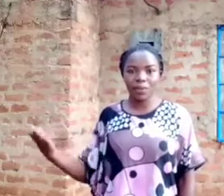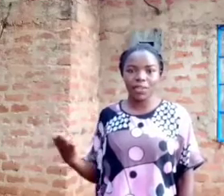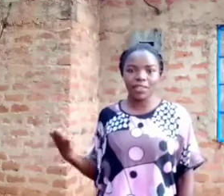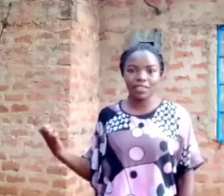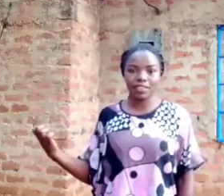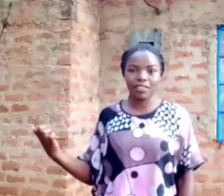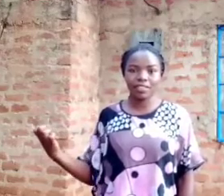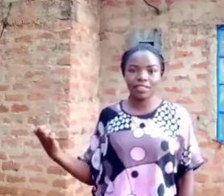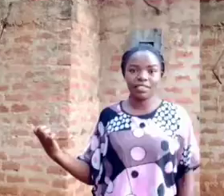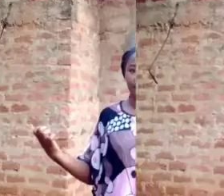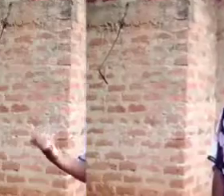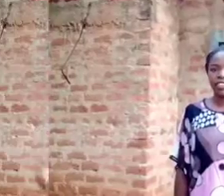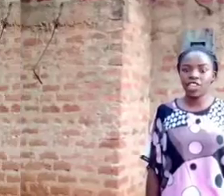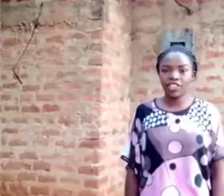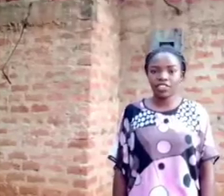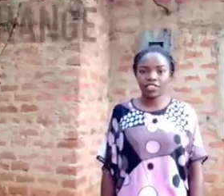Environment. Change.